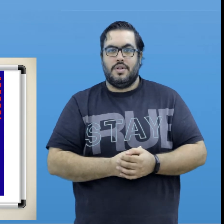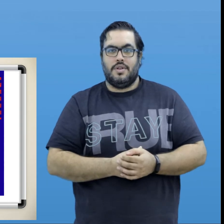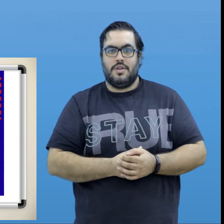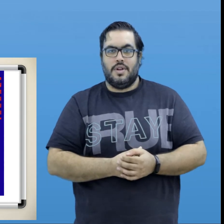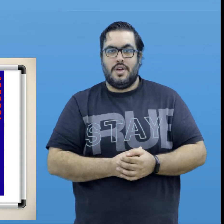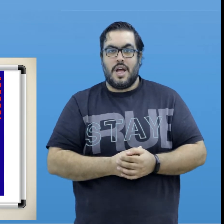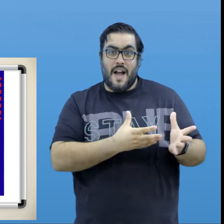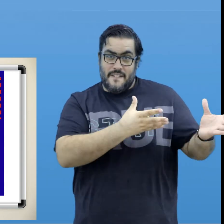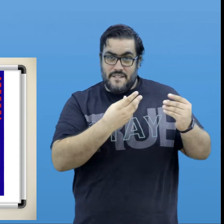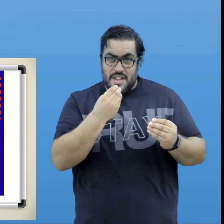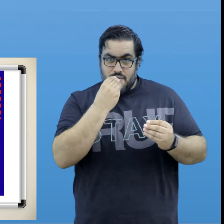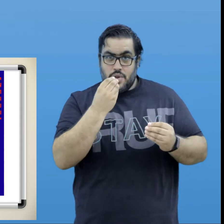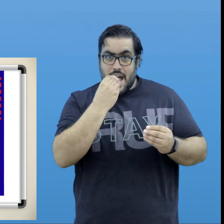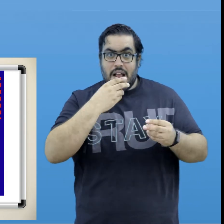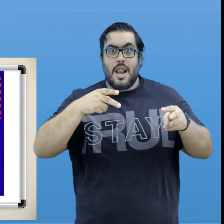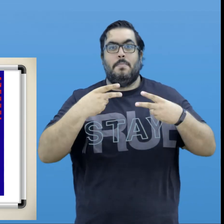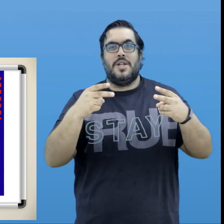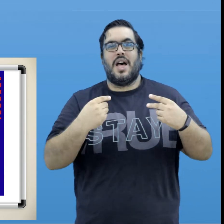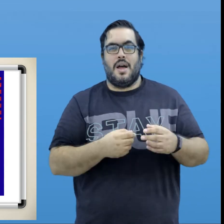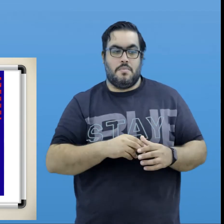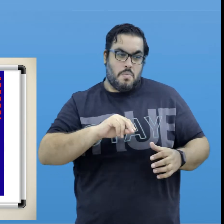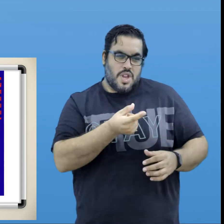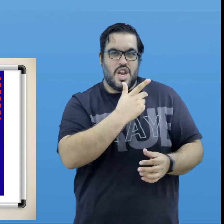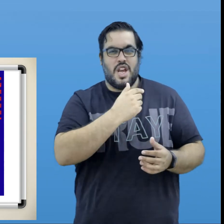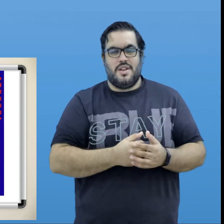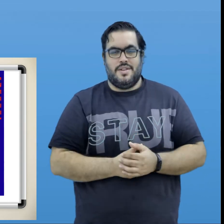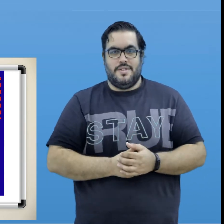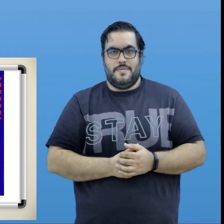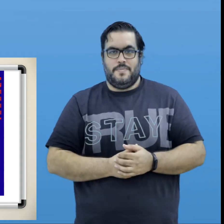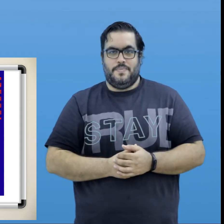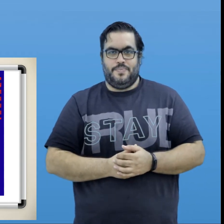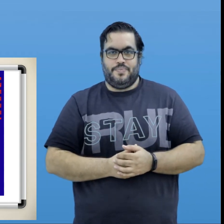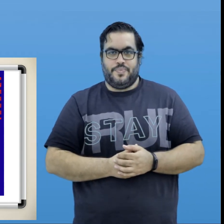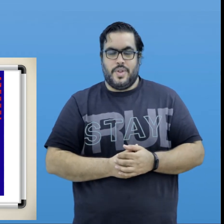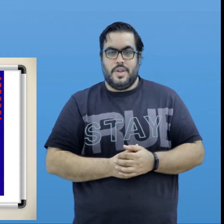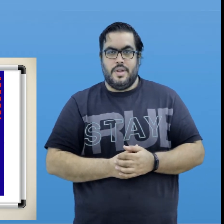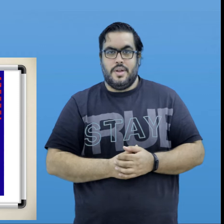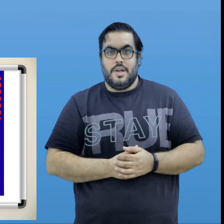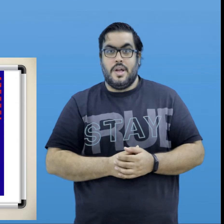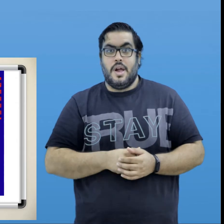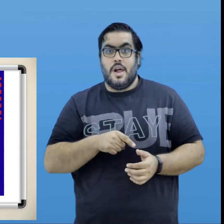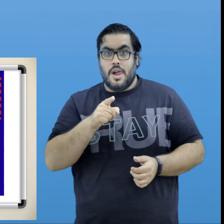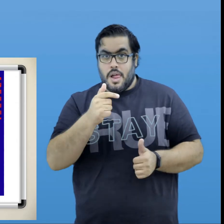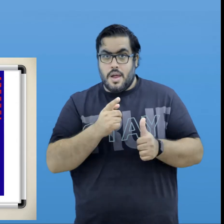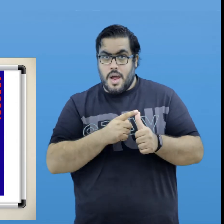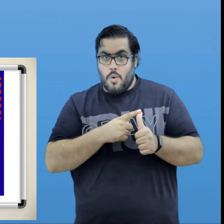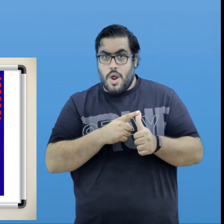Also, pay attention to advantages. It's plural, that means you can give us more than 2 reasons.